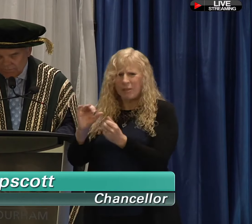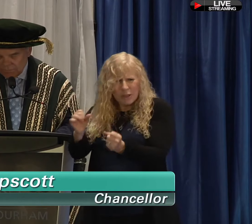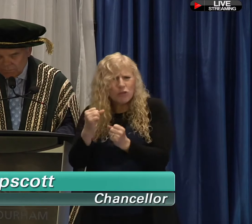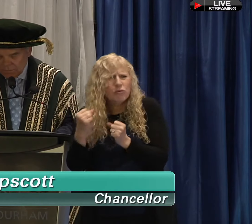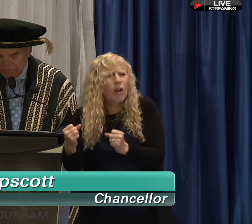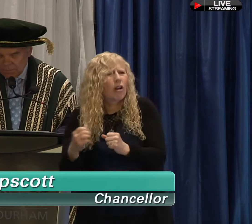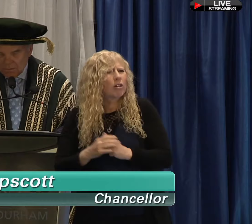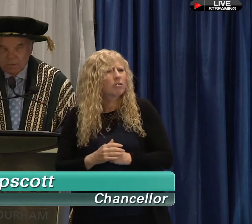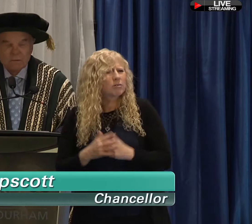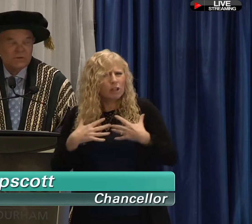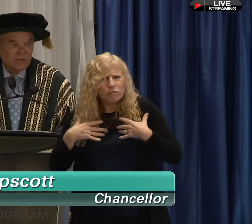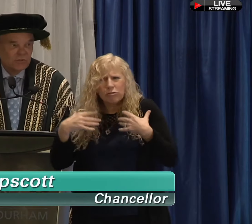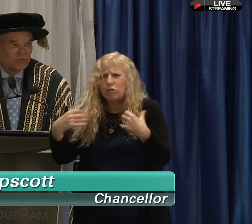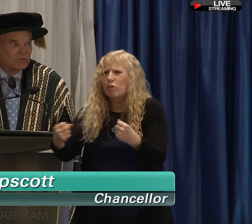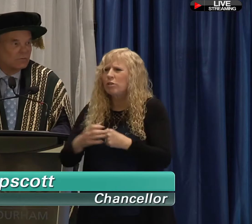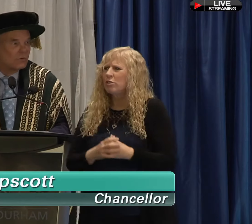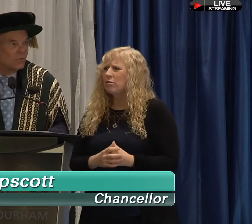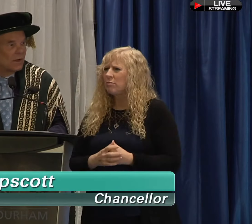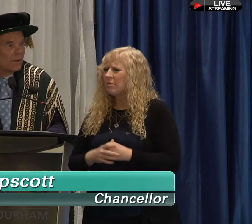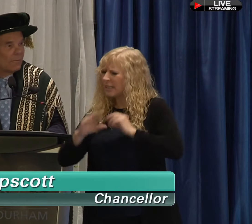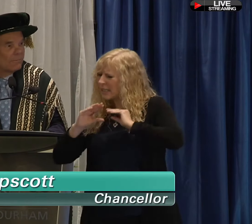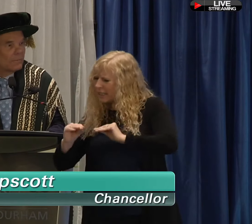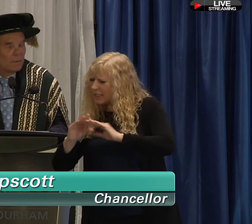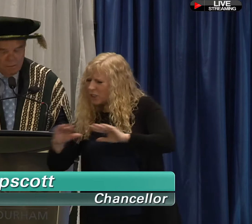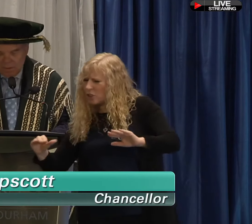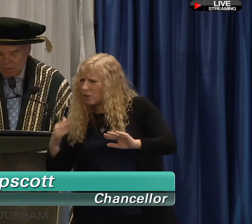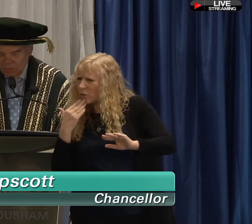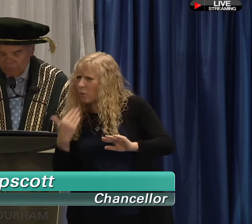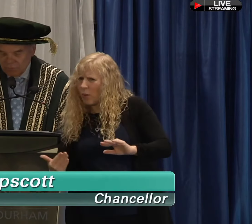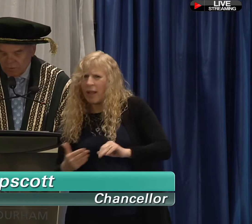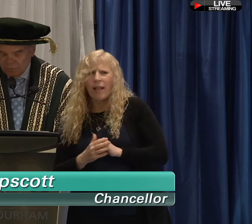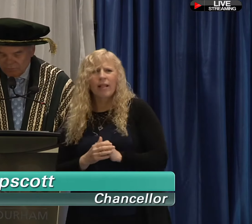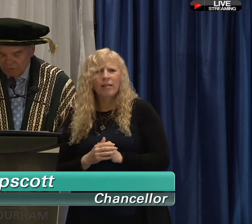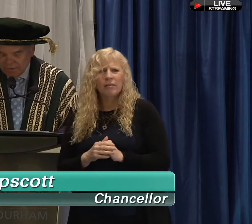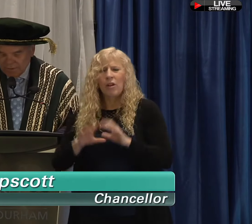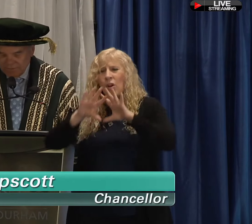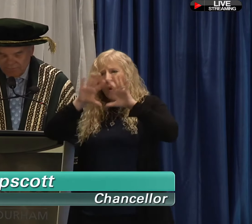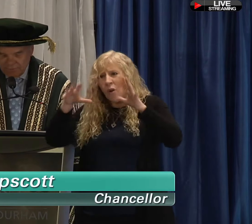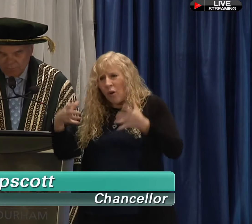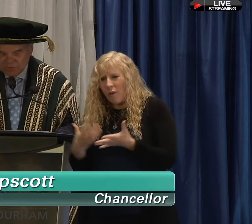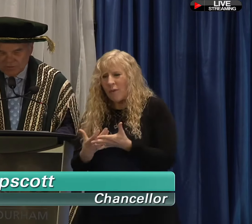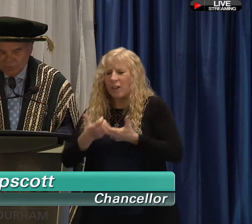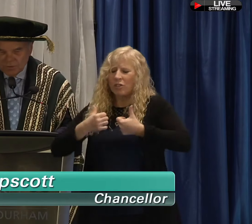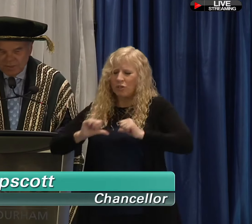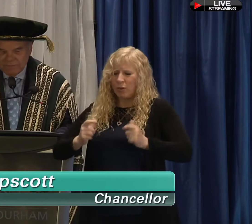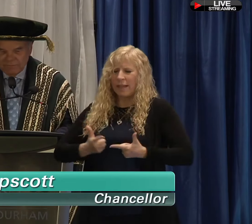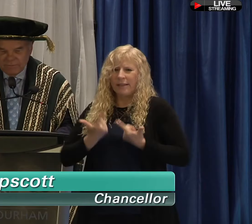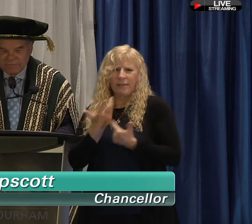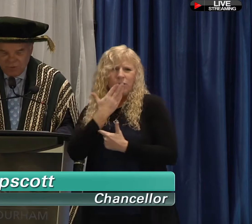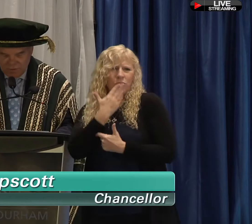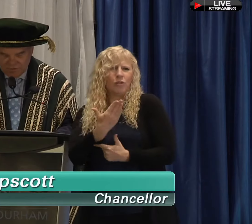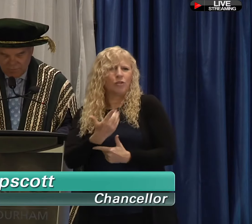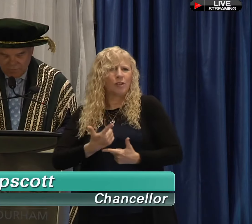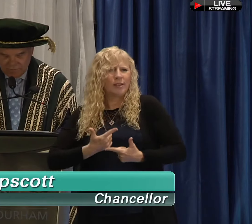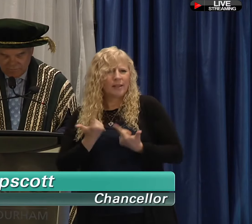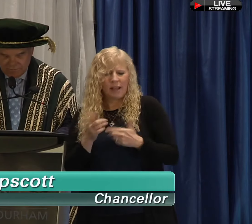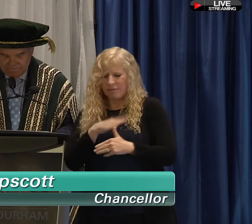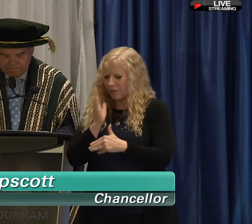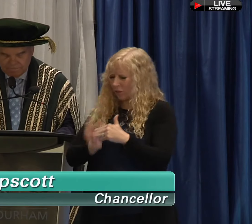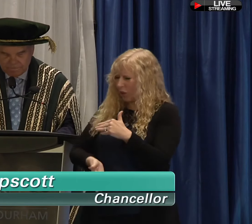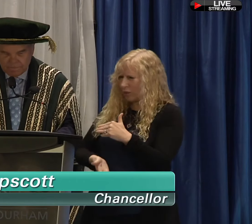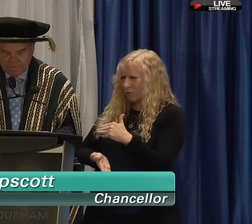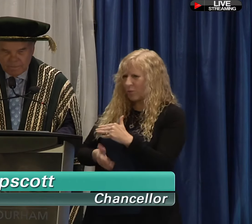courage. Teach your children well. And overall, try and live a principled life of